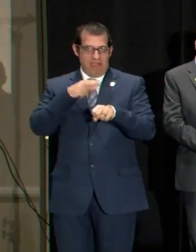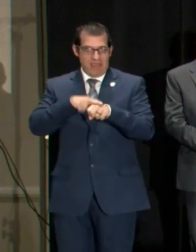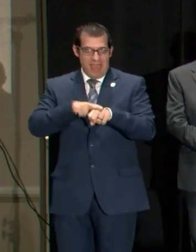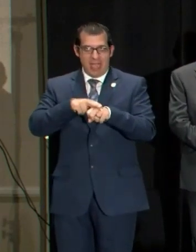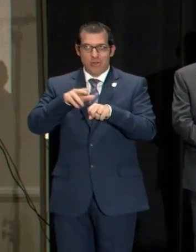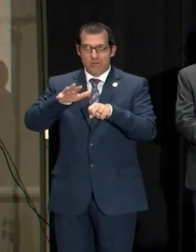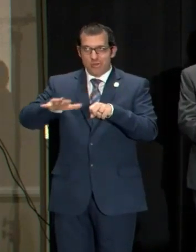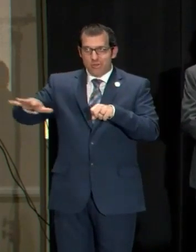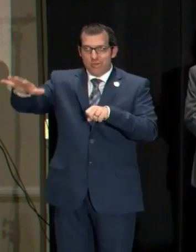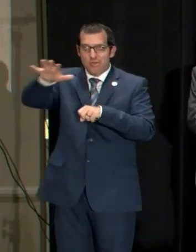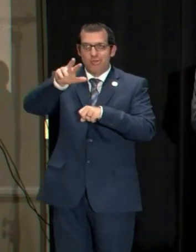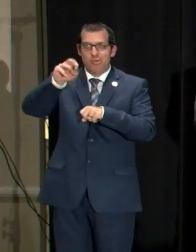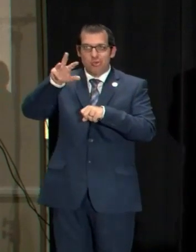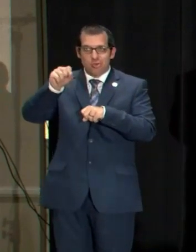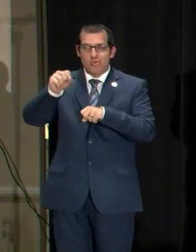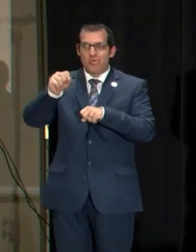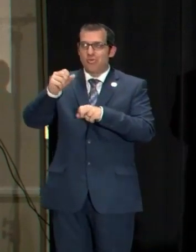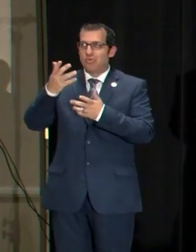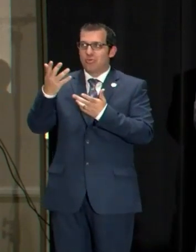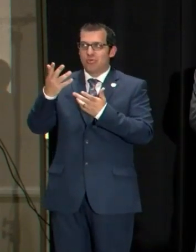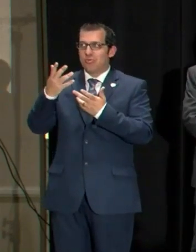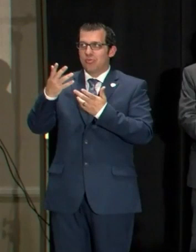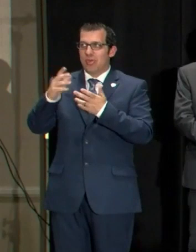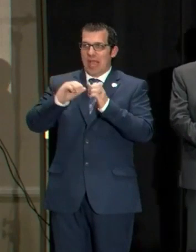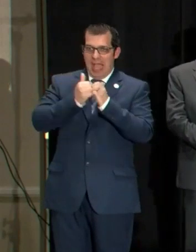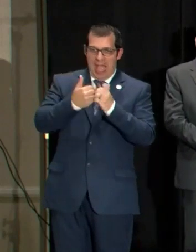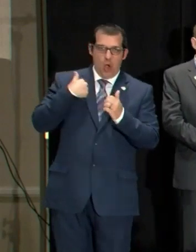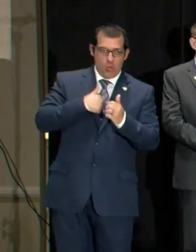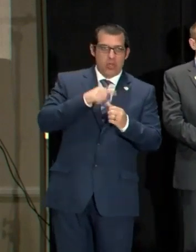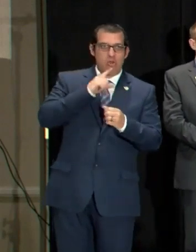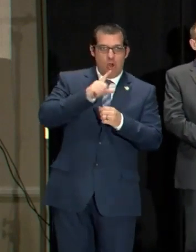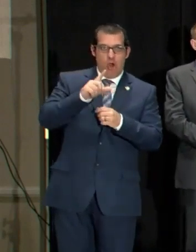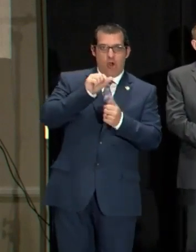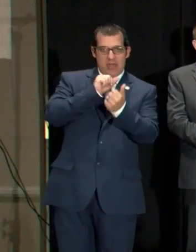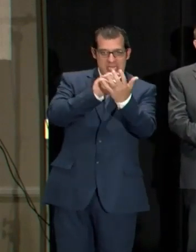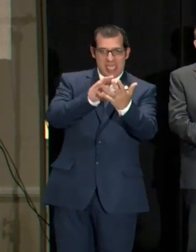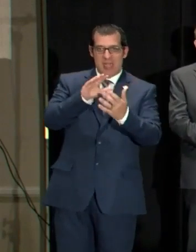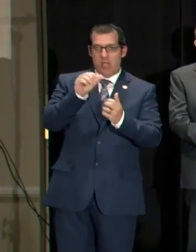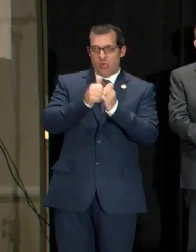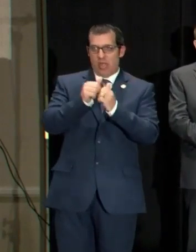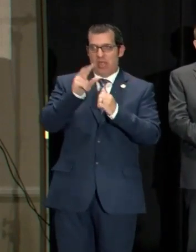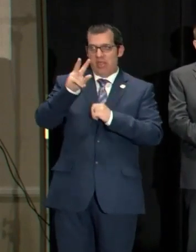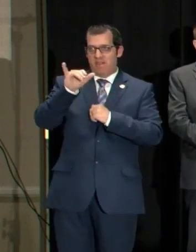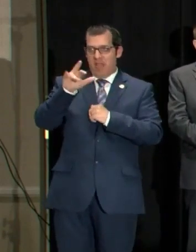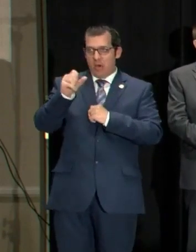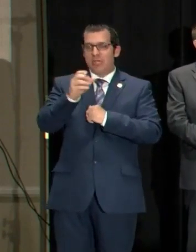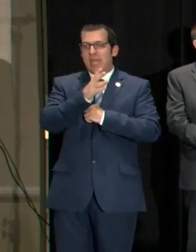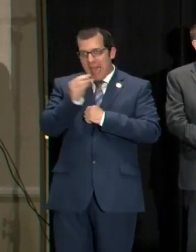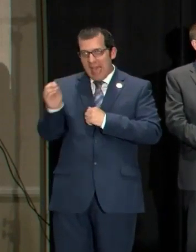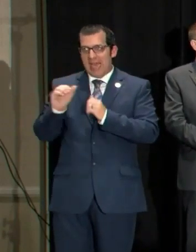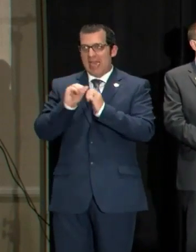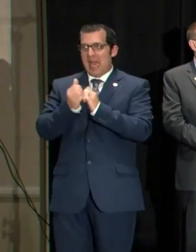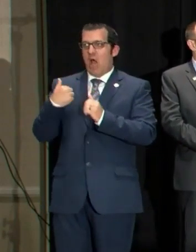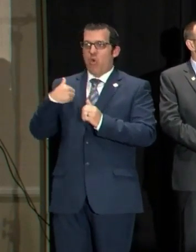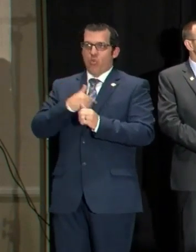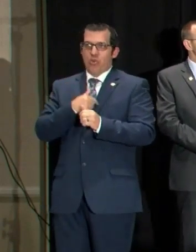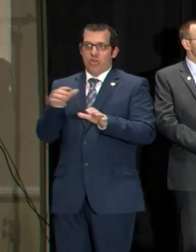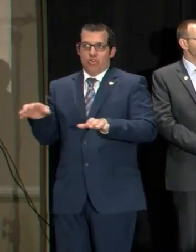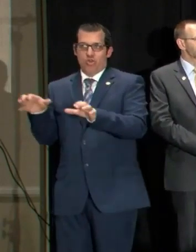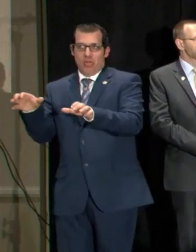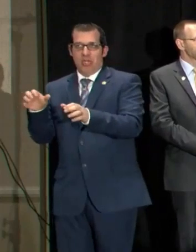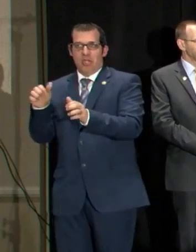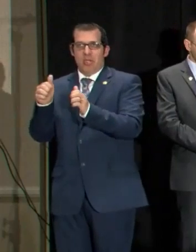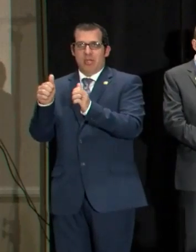stage, both in terms of how we're dealing with the virus, but also how we're